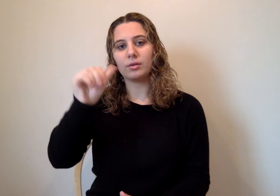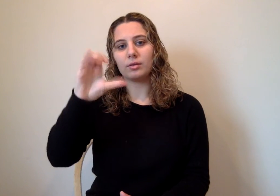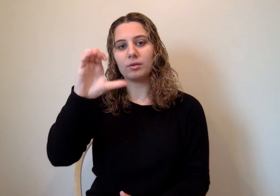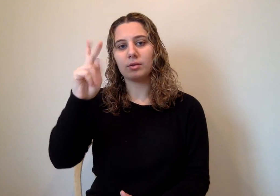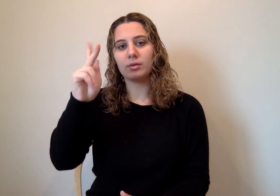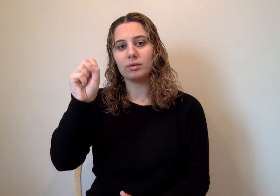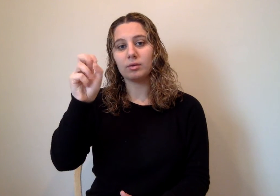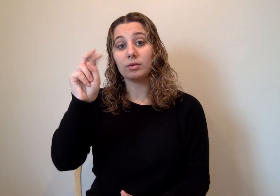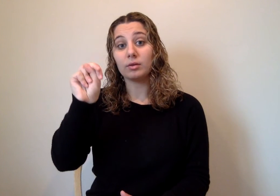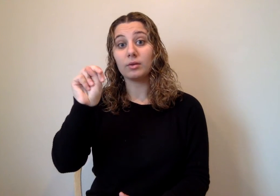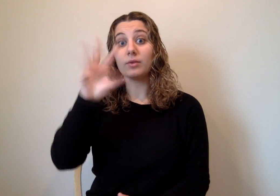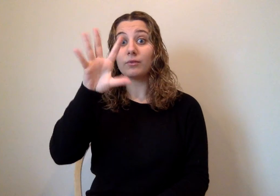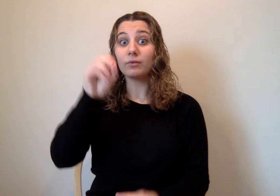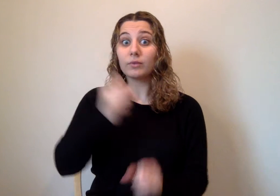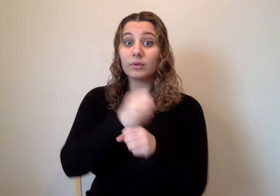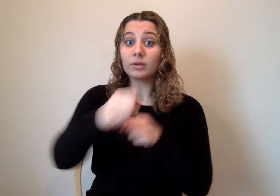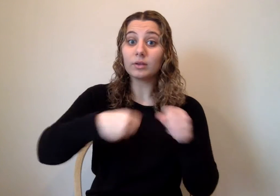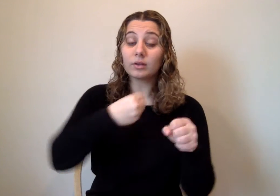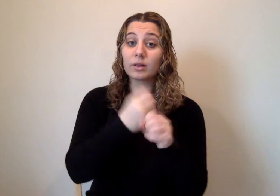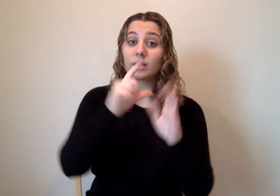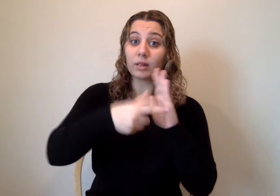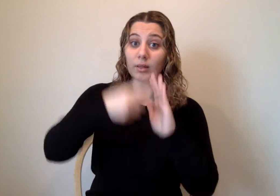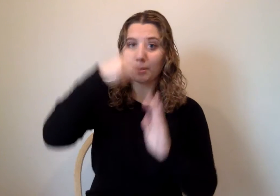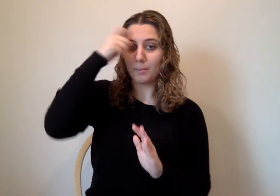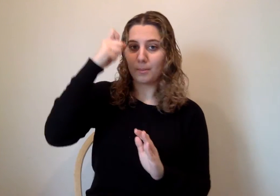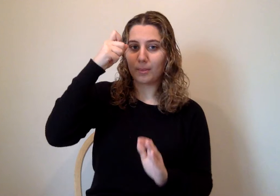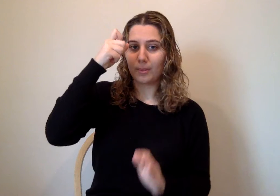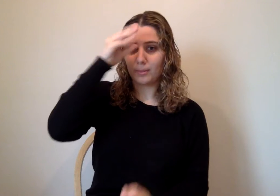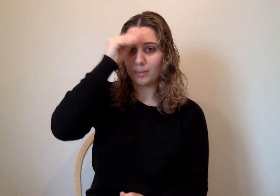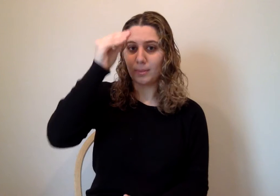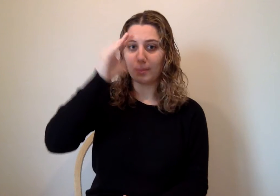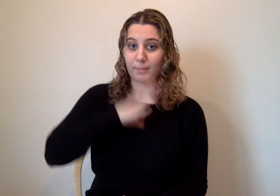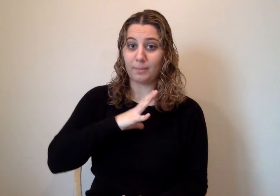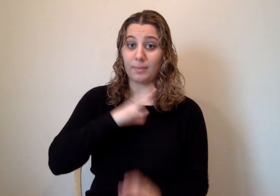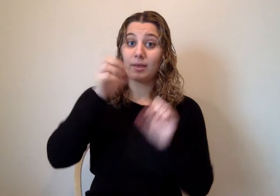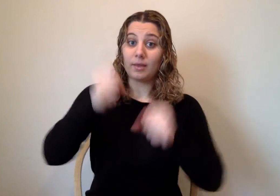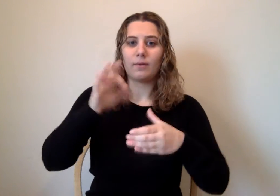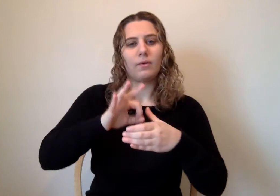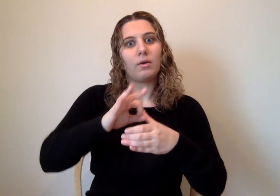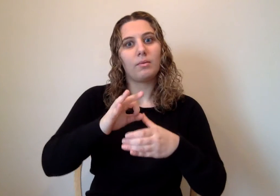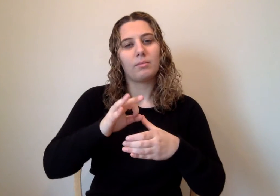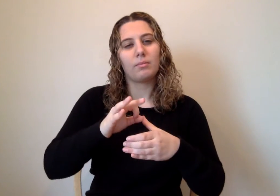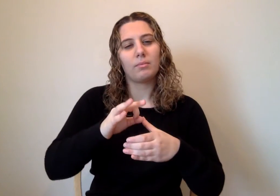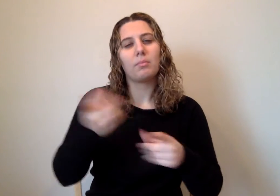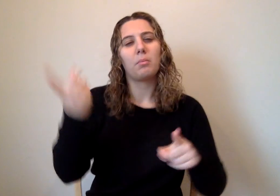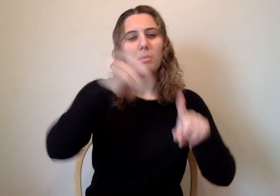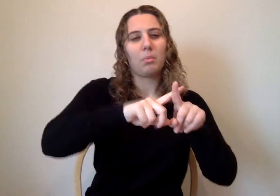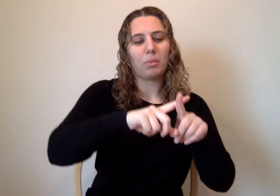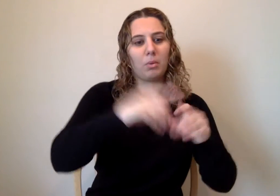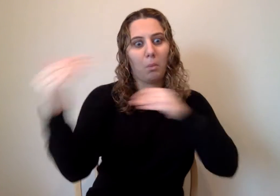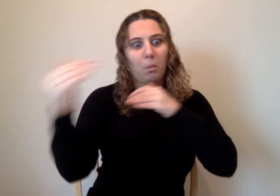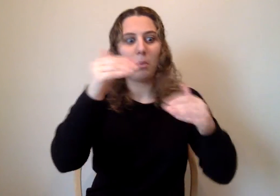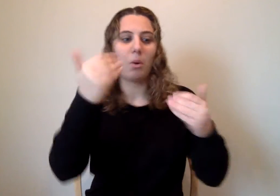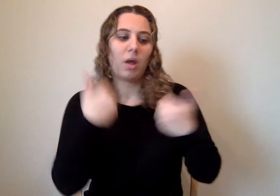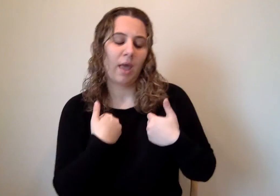were systematically denied it in a variety of ways. We won't go into it this time. It took another 60 years to get women